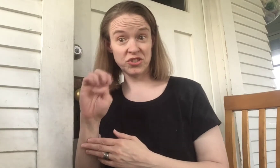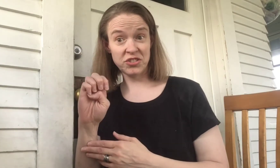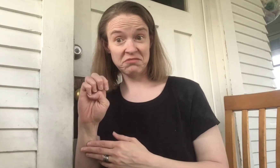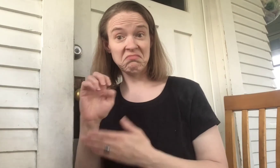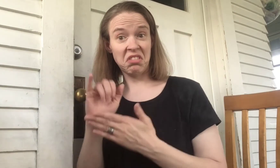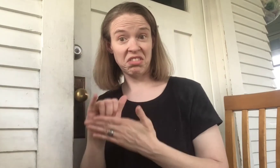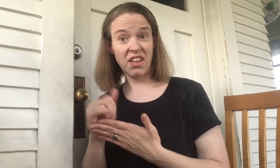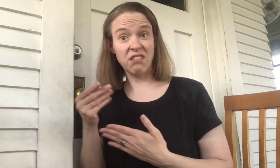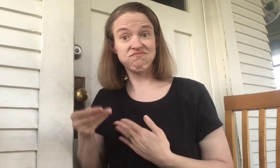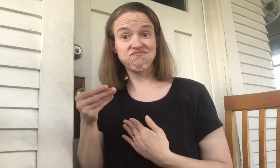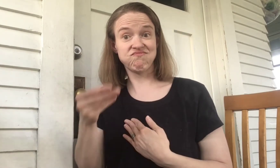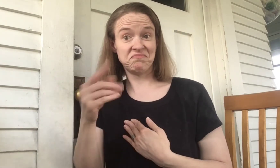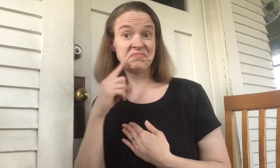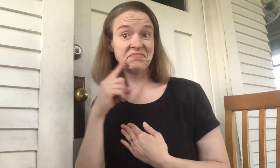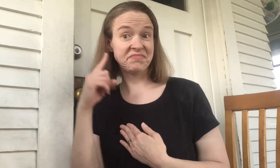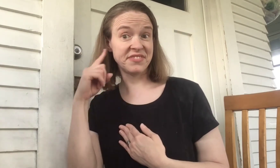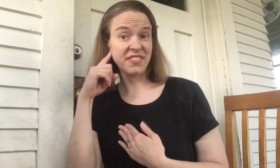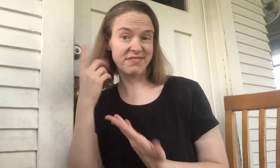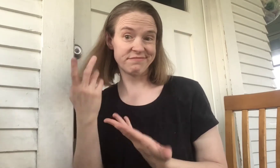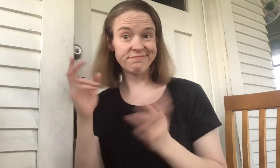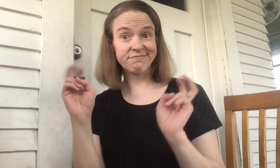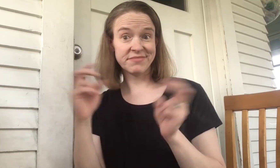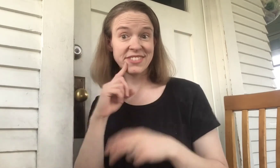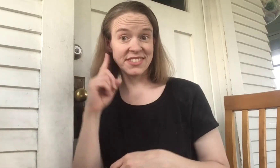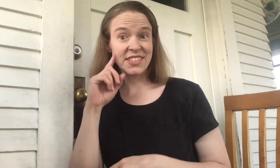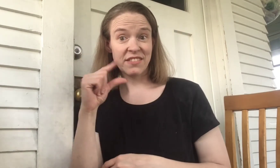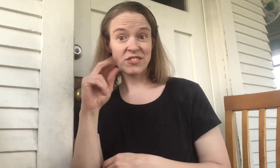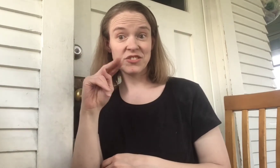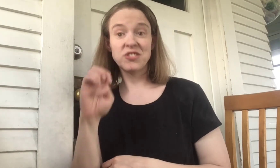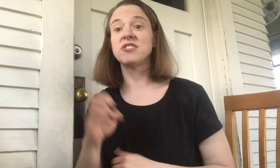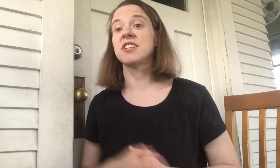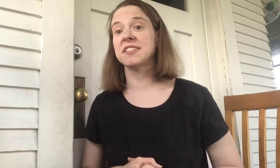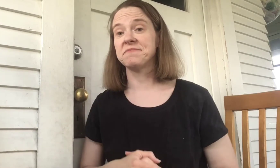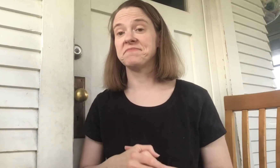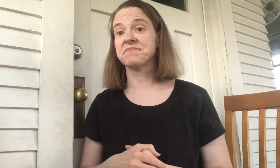they carried a gene that passed on deafness, a deaf gene.